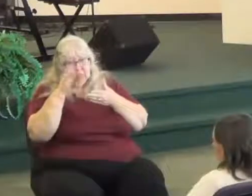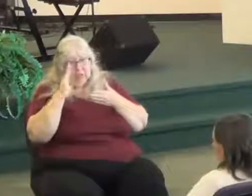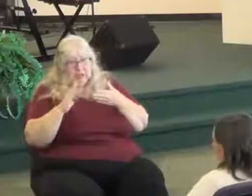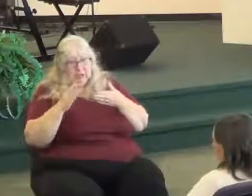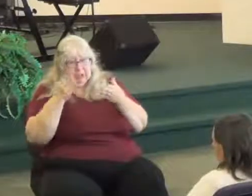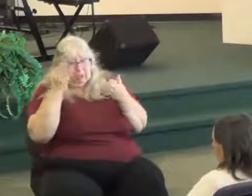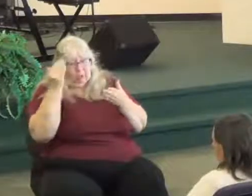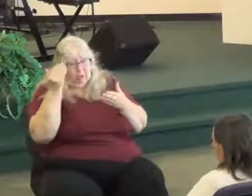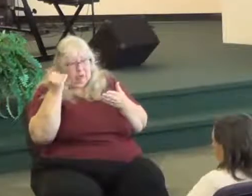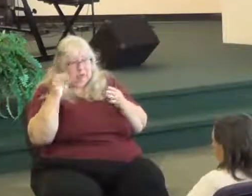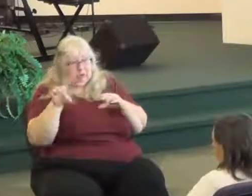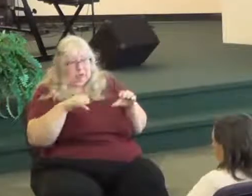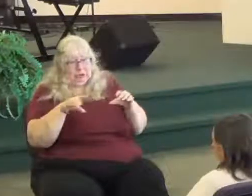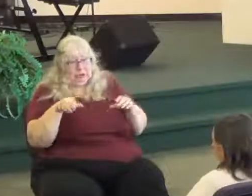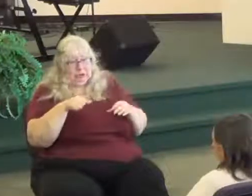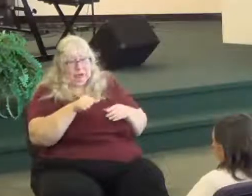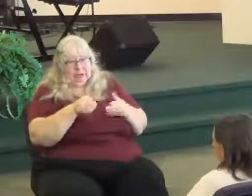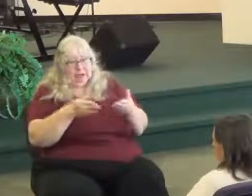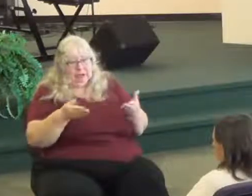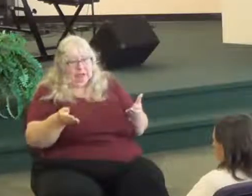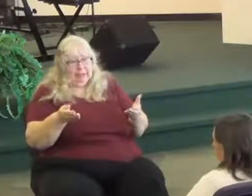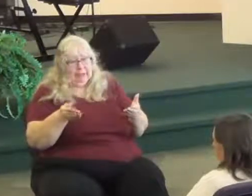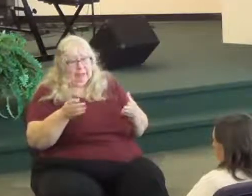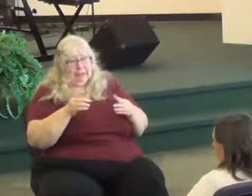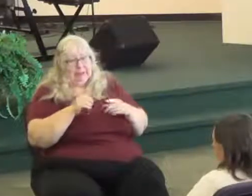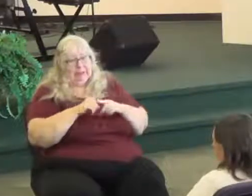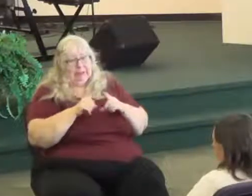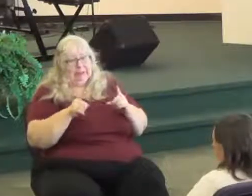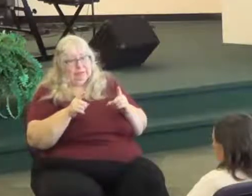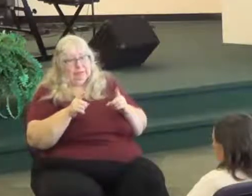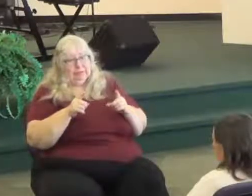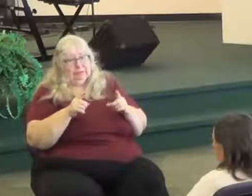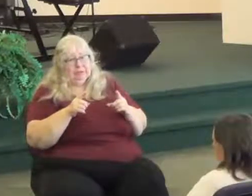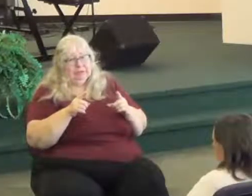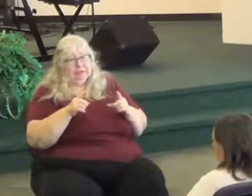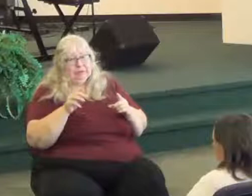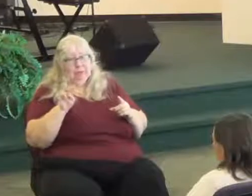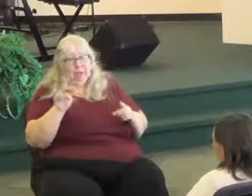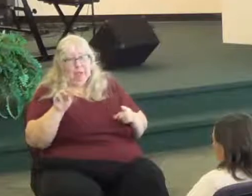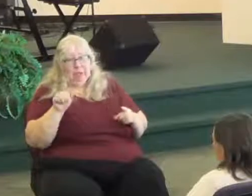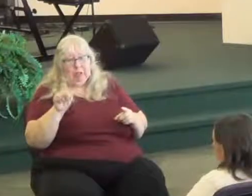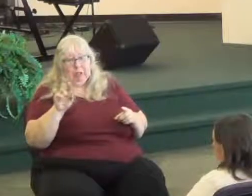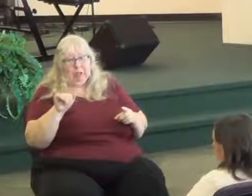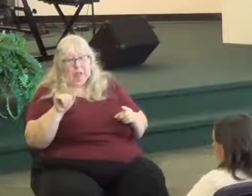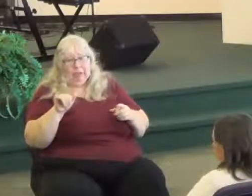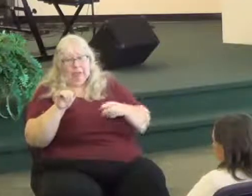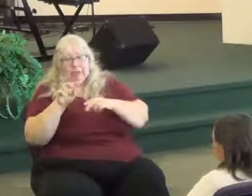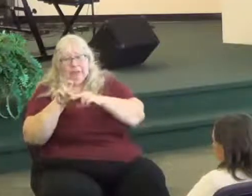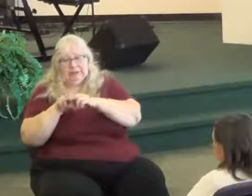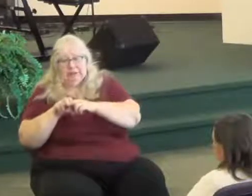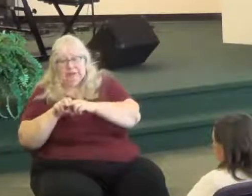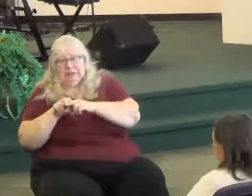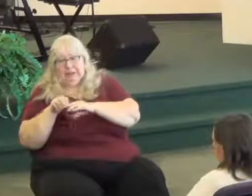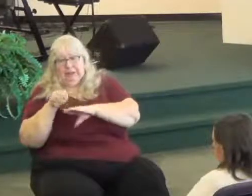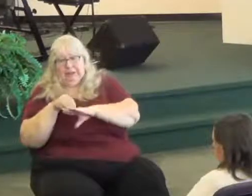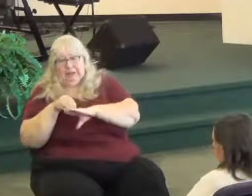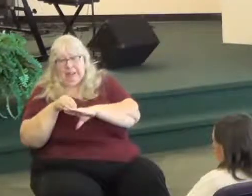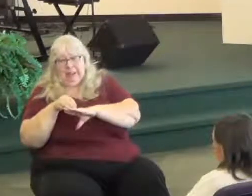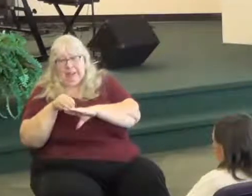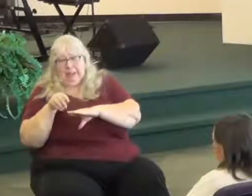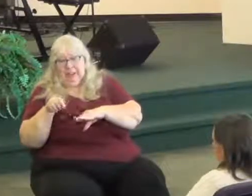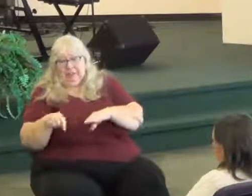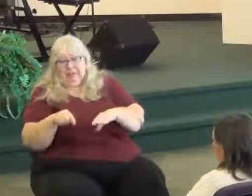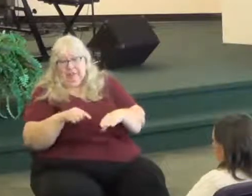doing anything else? Mary, just like the song, is just sitting at his feet. Just want to be with you, God.